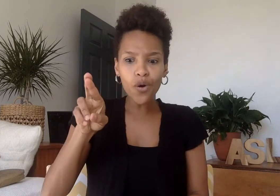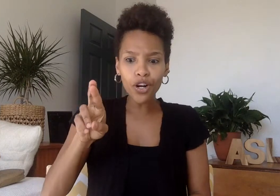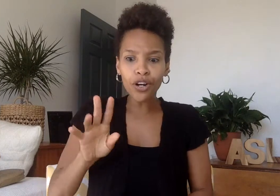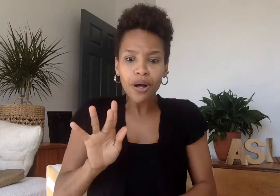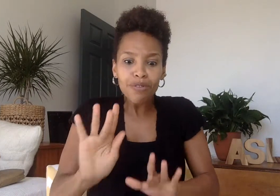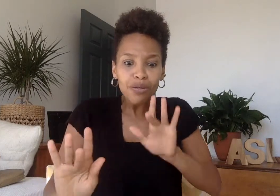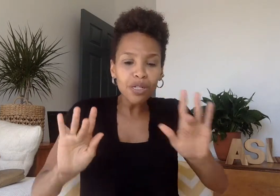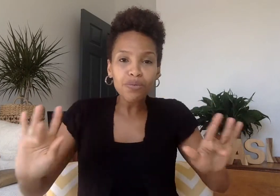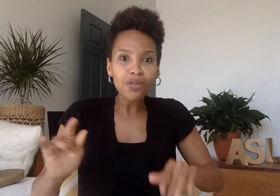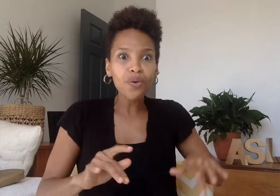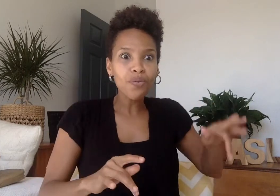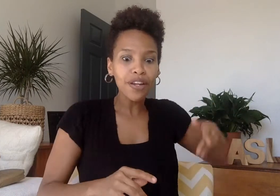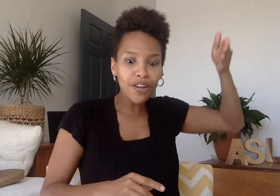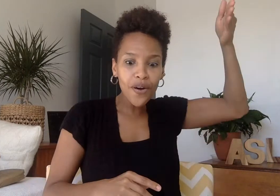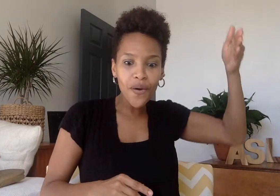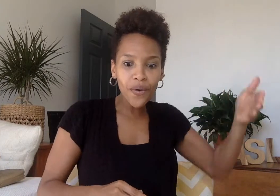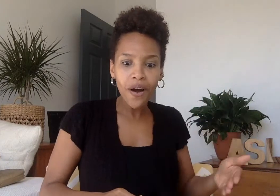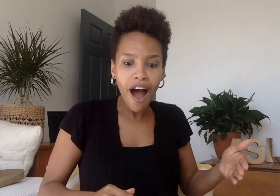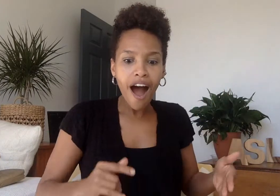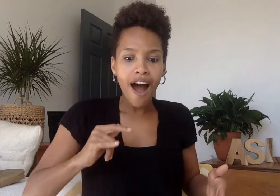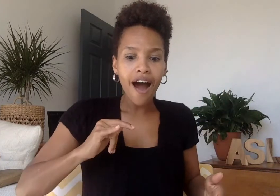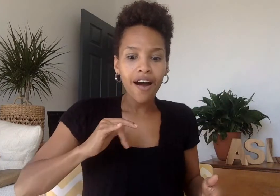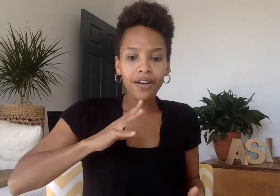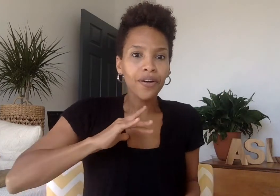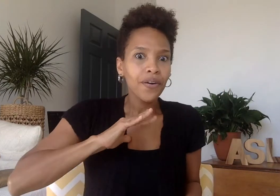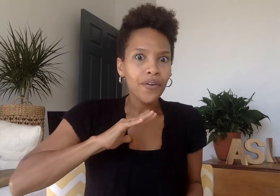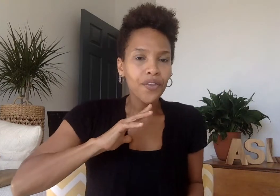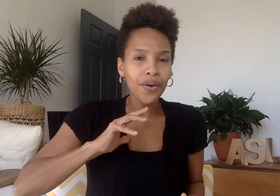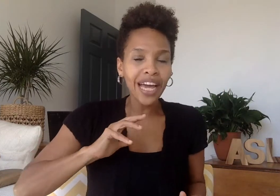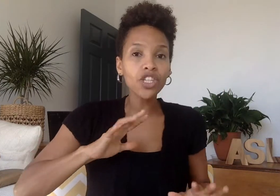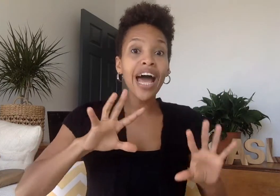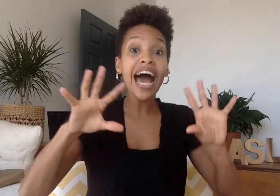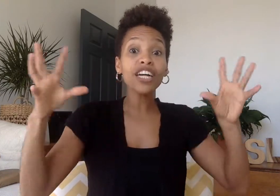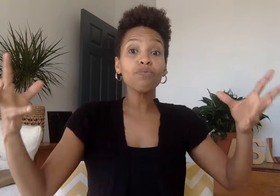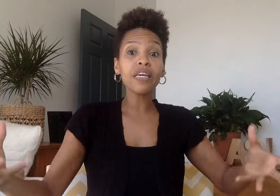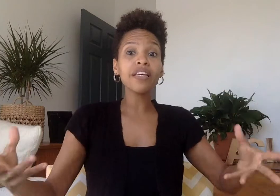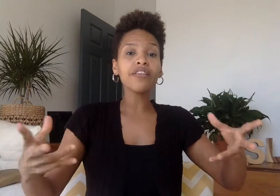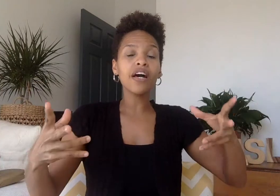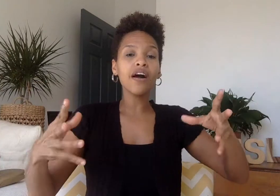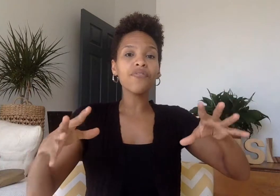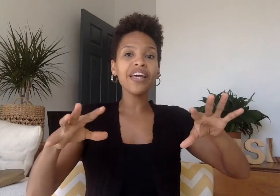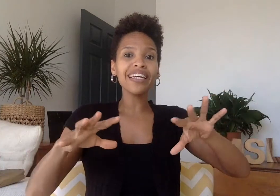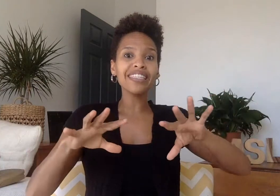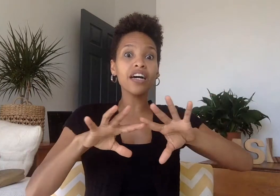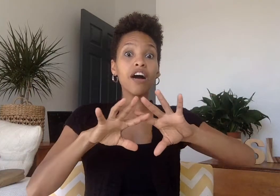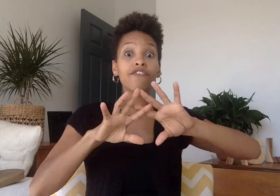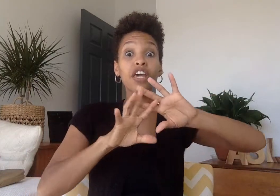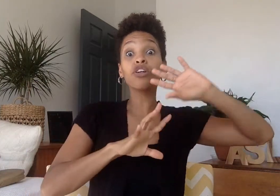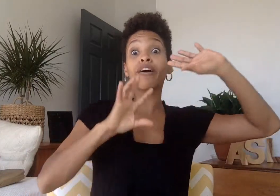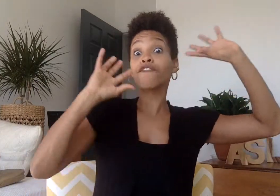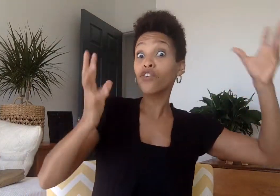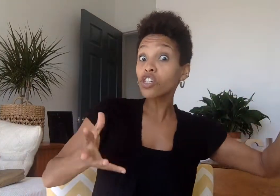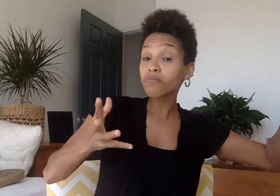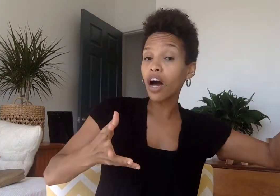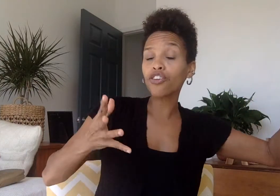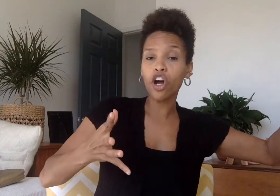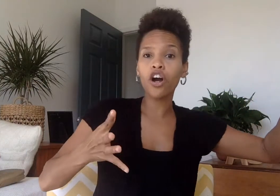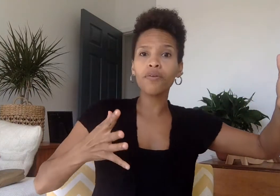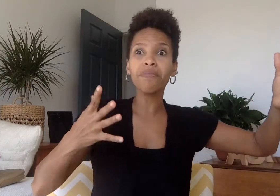Power, window. Okay, so that can be the idea of, it was my first modern car,